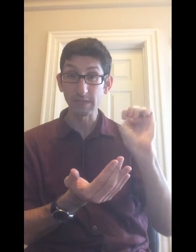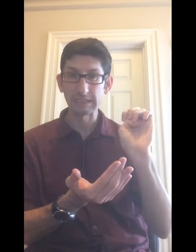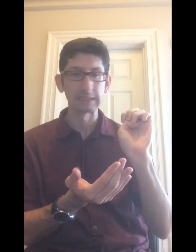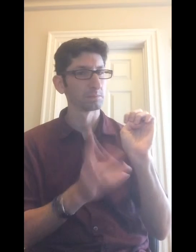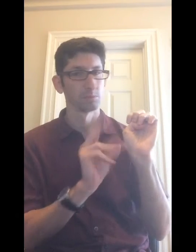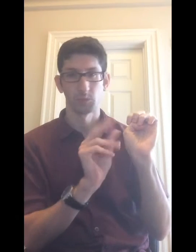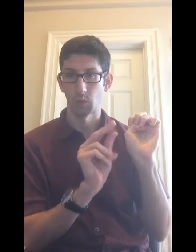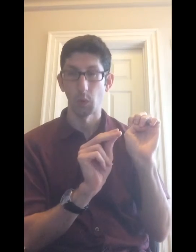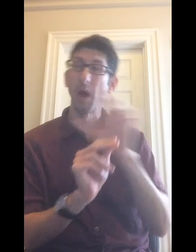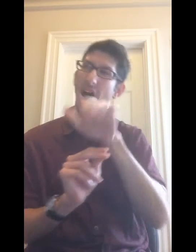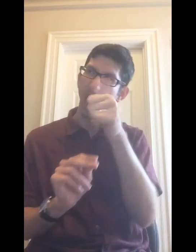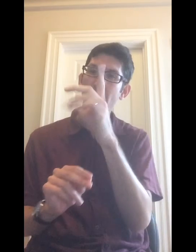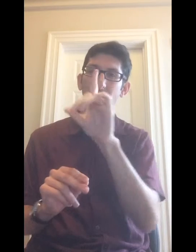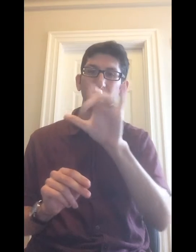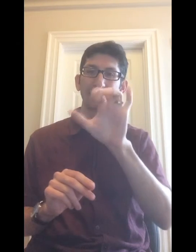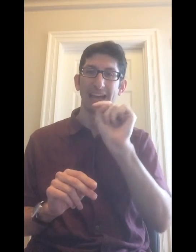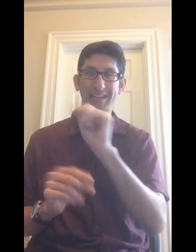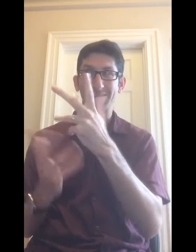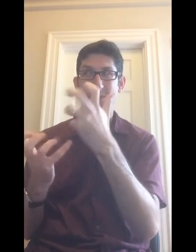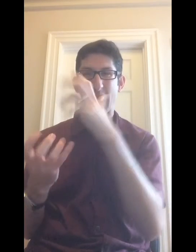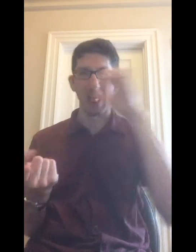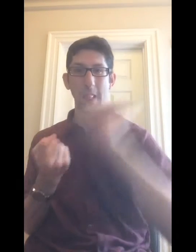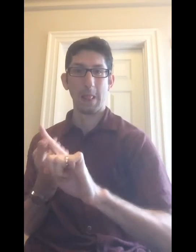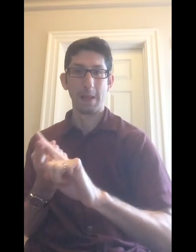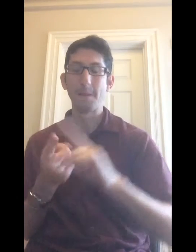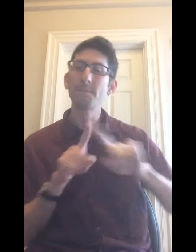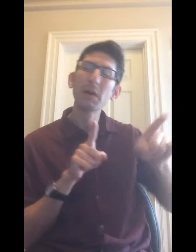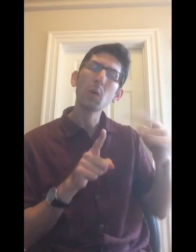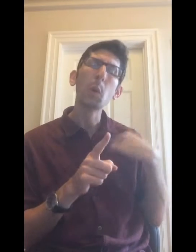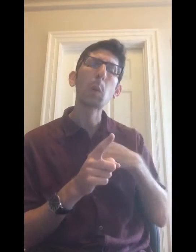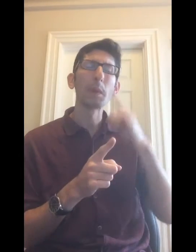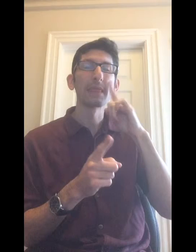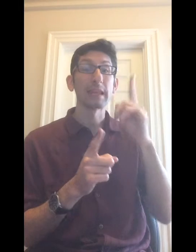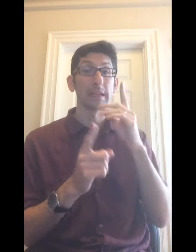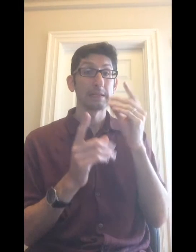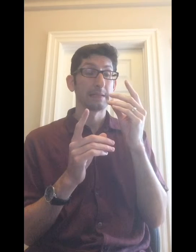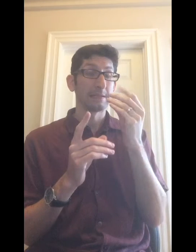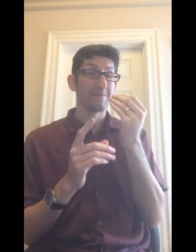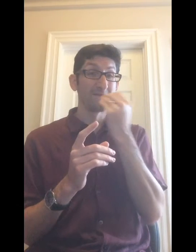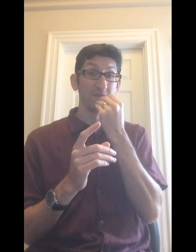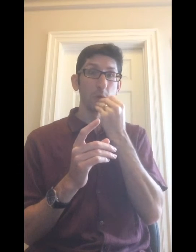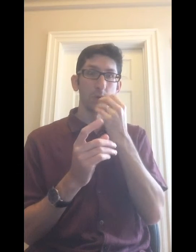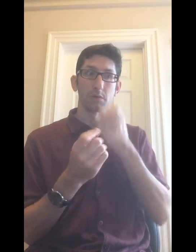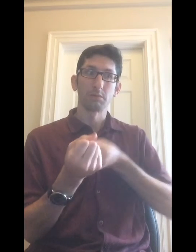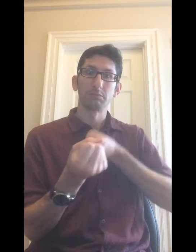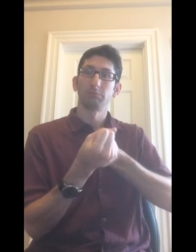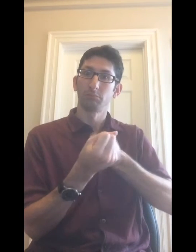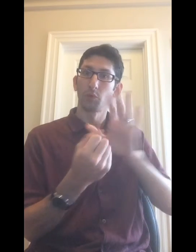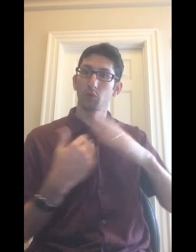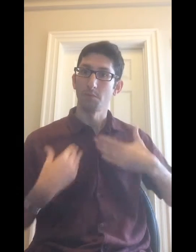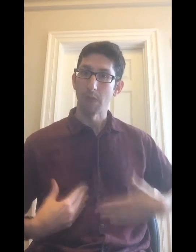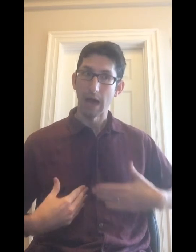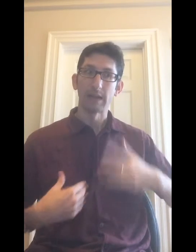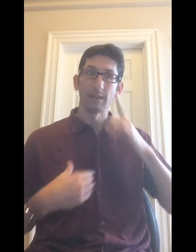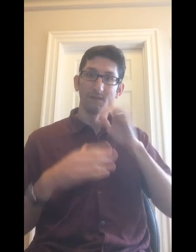do, because we regard food as a fuel for performance, and we need that performance for our day-to-day